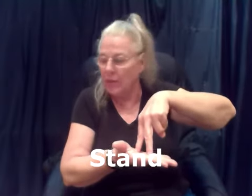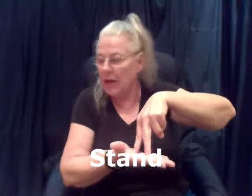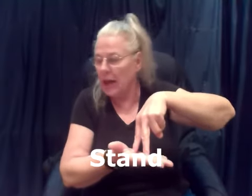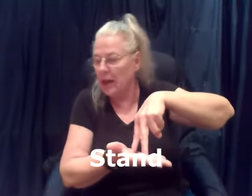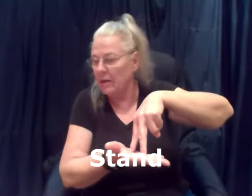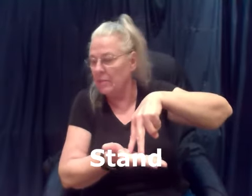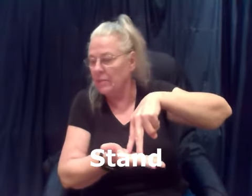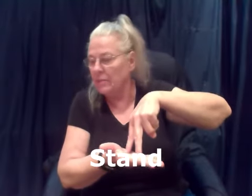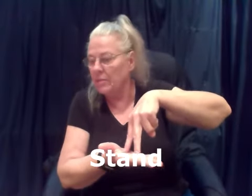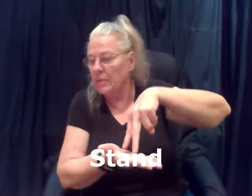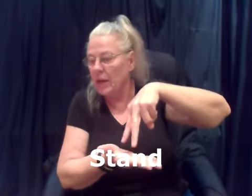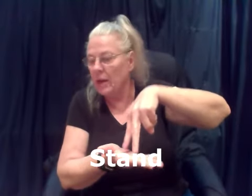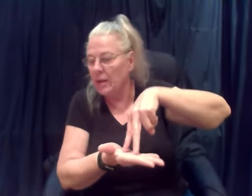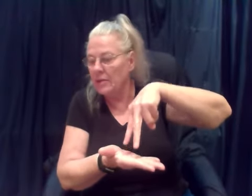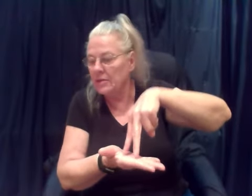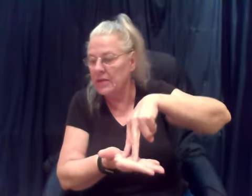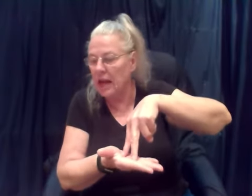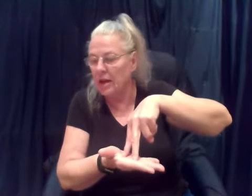hand. Stand.